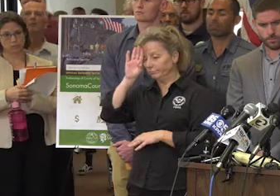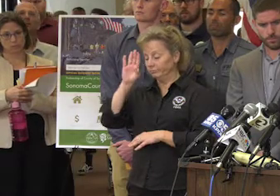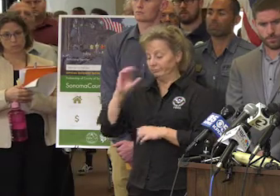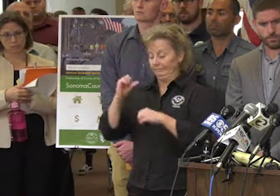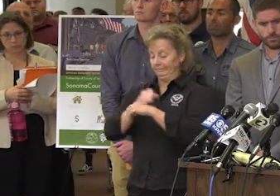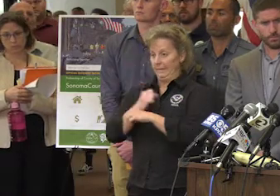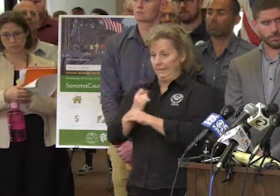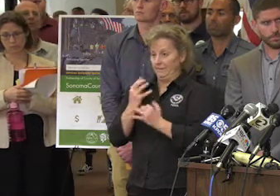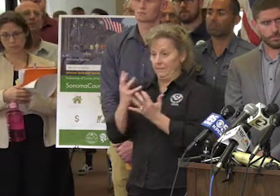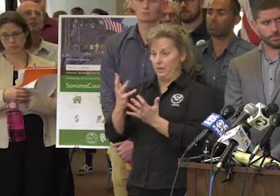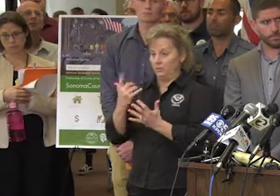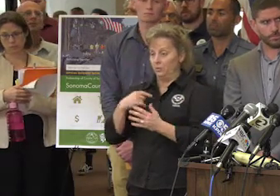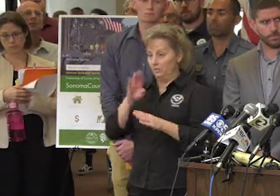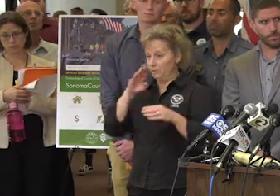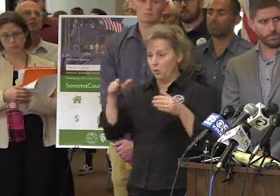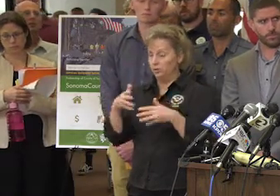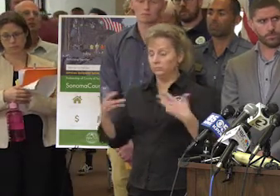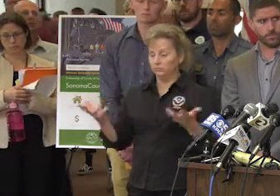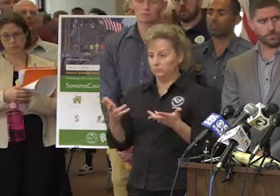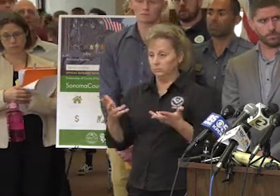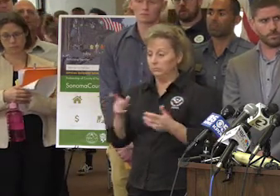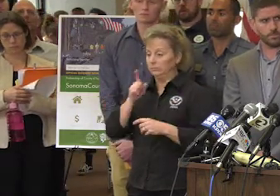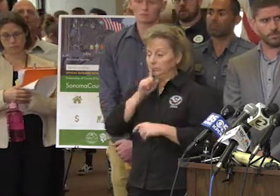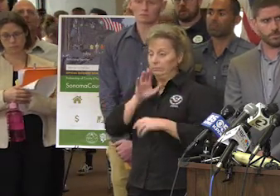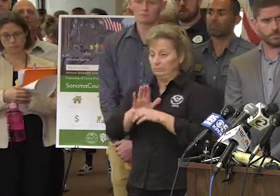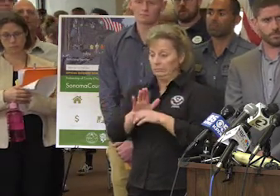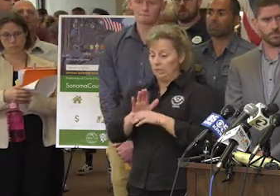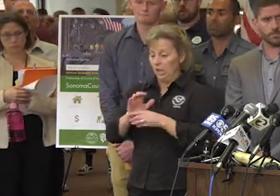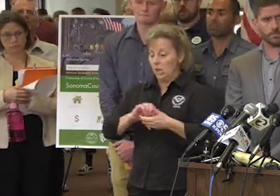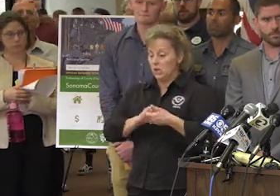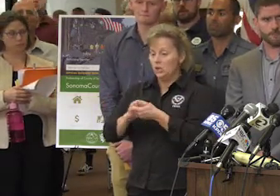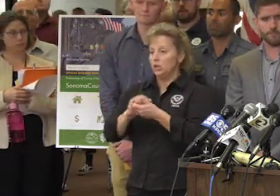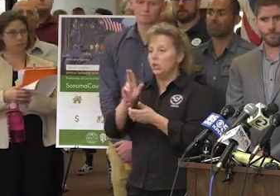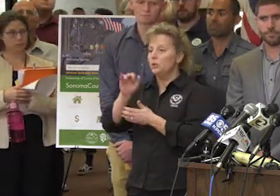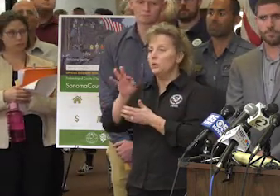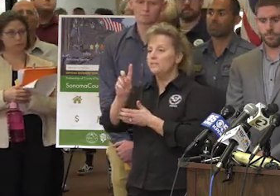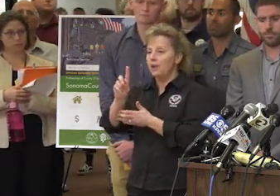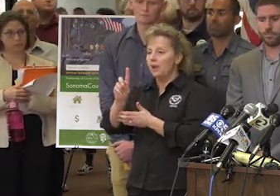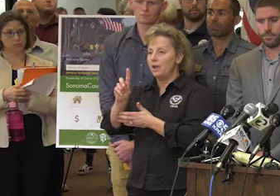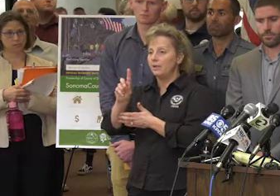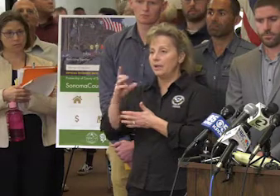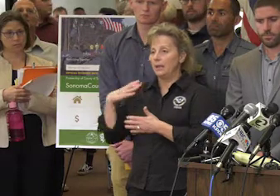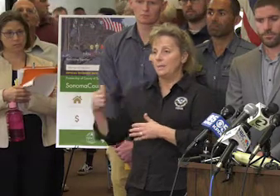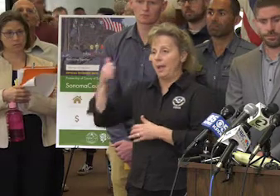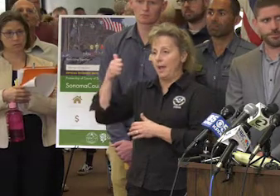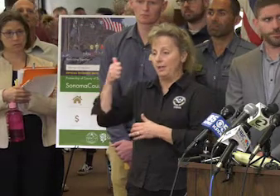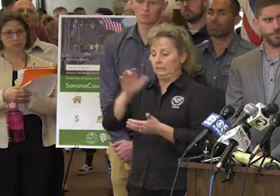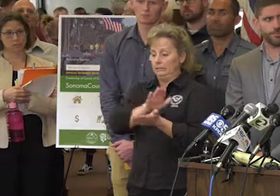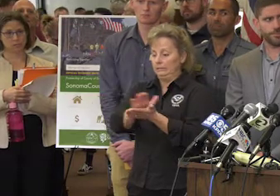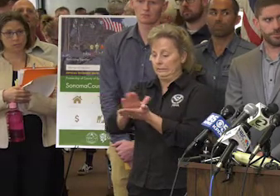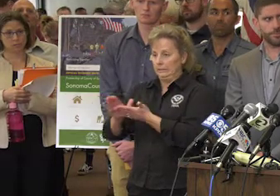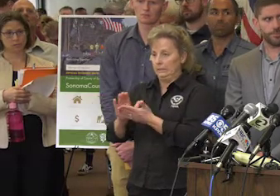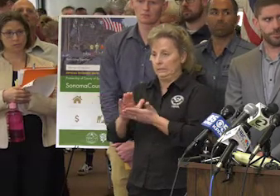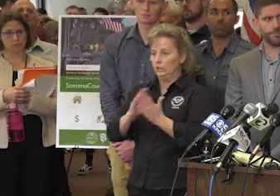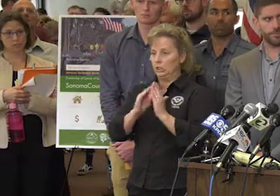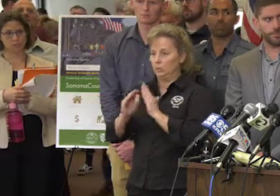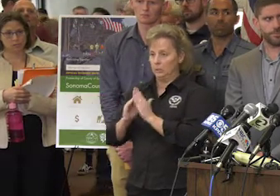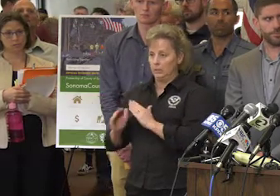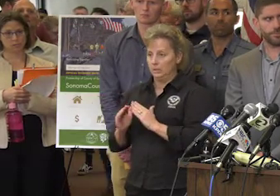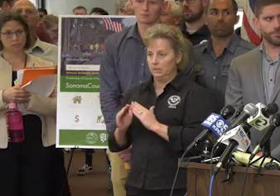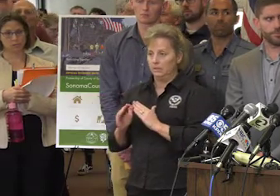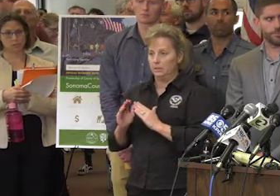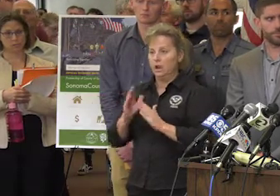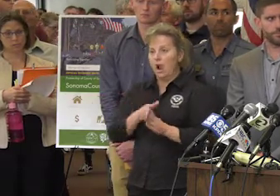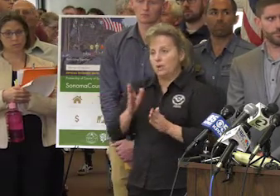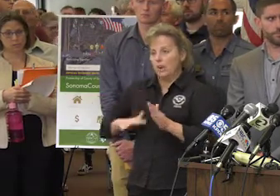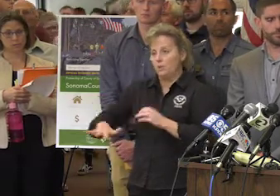lines, we were focused on making sure there is a unified command, cleaning up our community, and getting